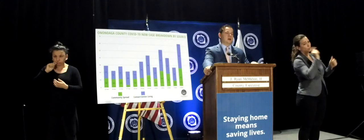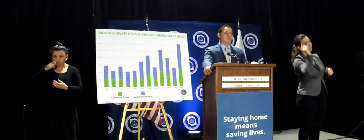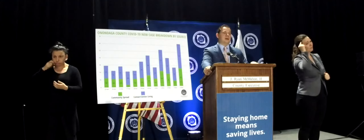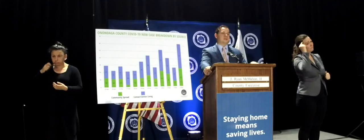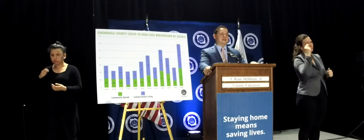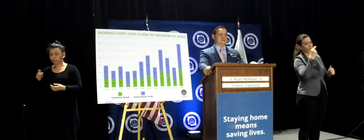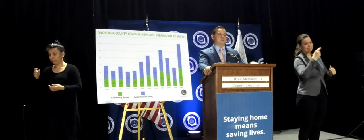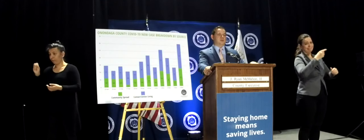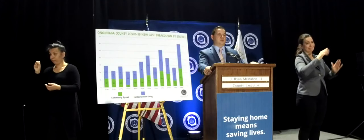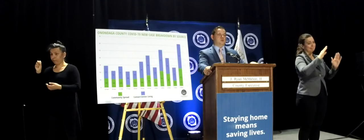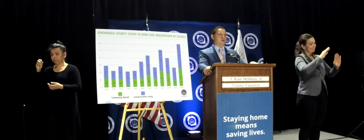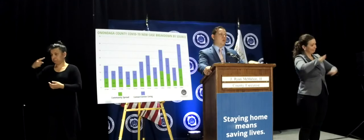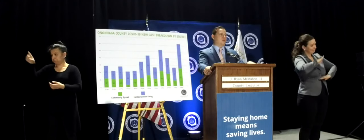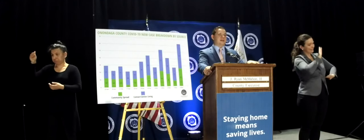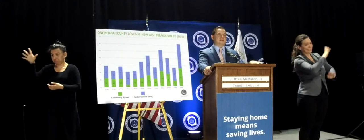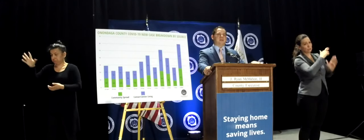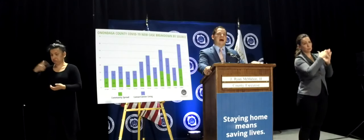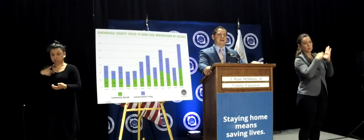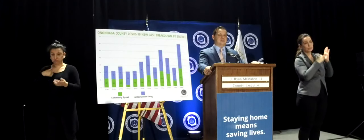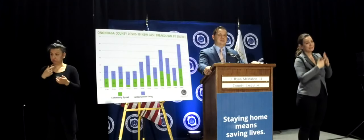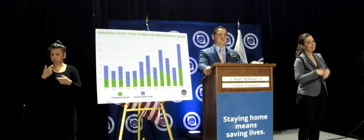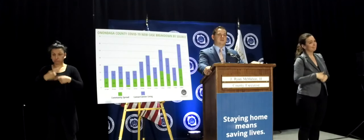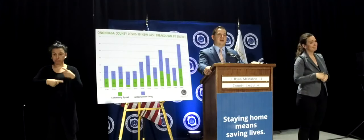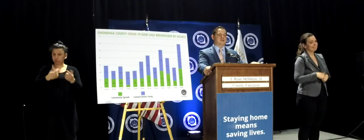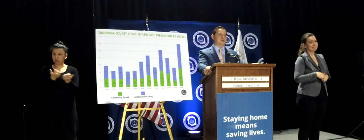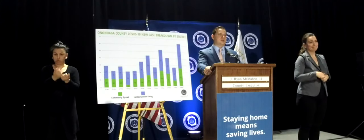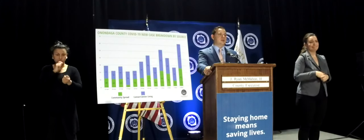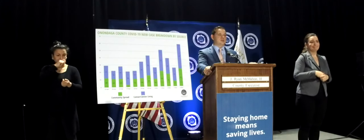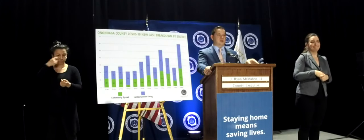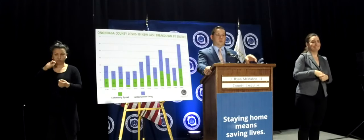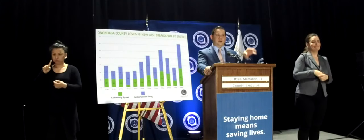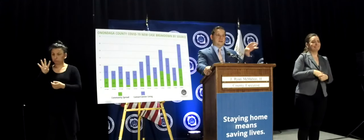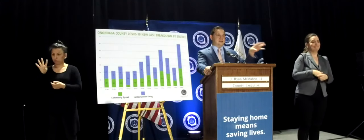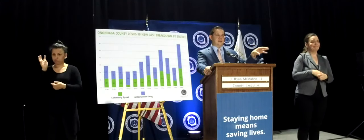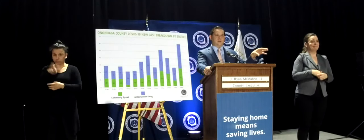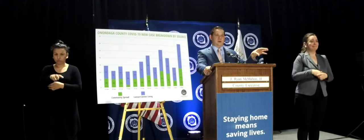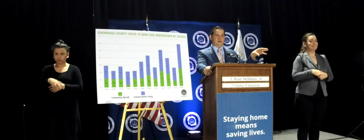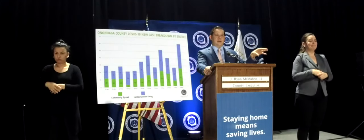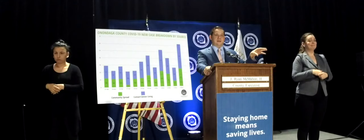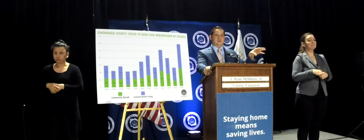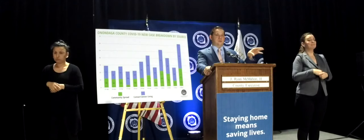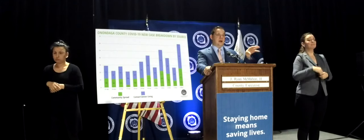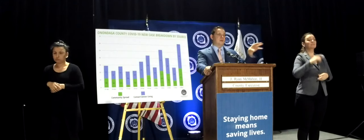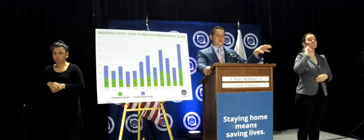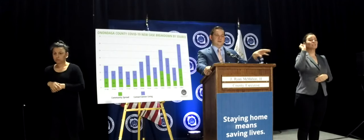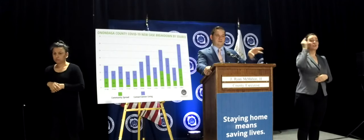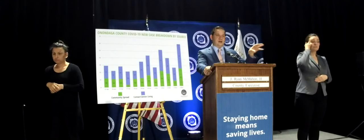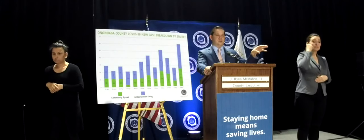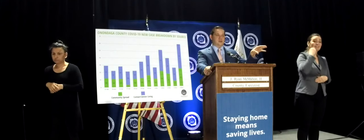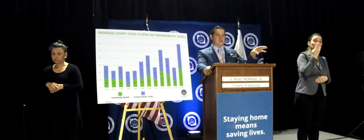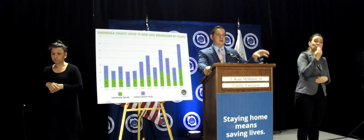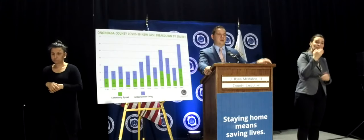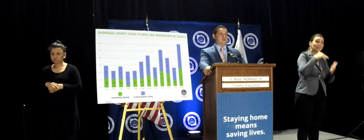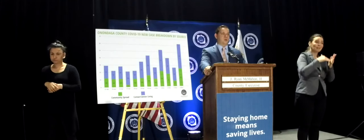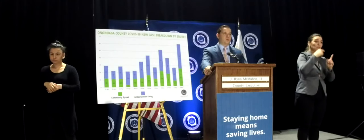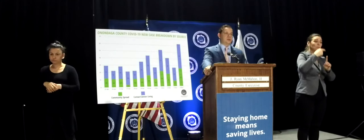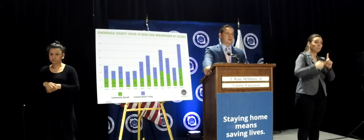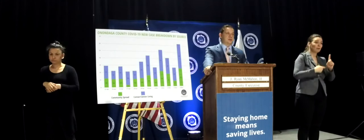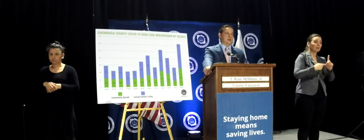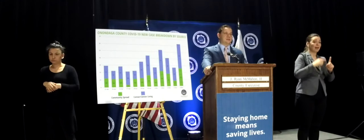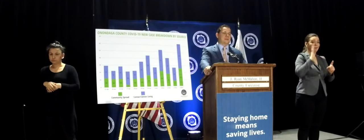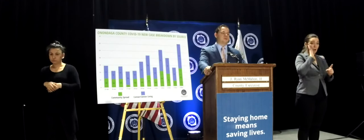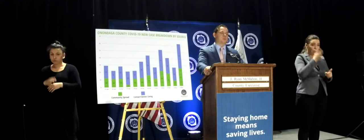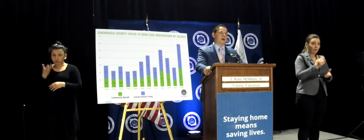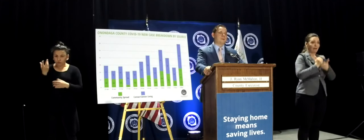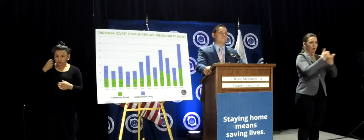this amount of testing because we know we've had these pockets of infection. So we're going to test everybody that is around the infection so that we